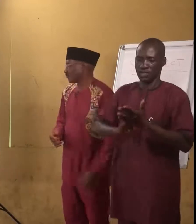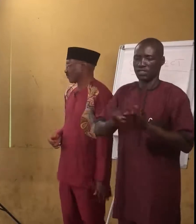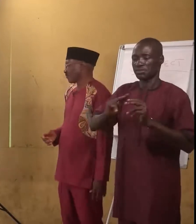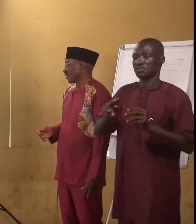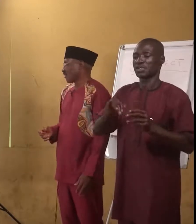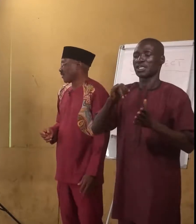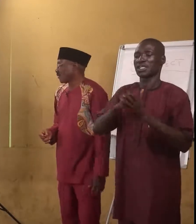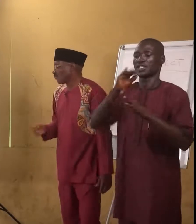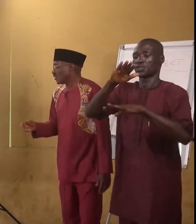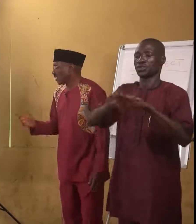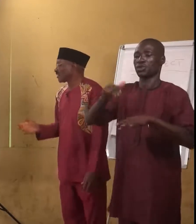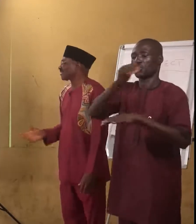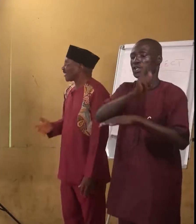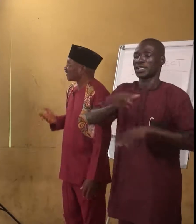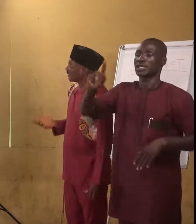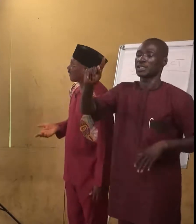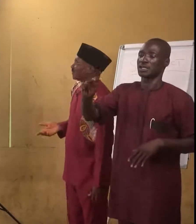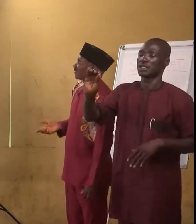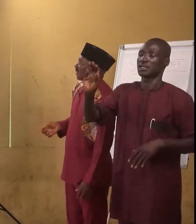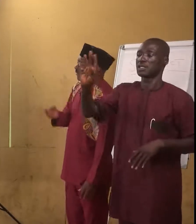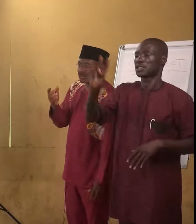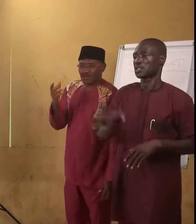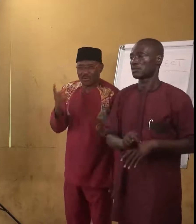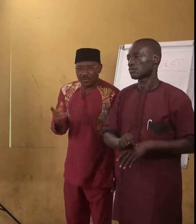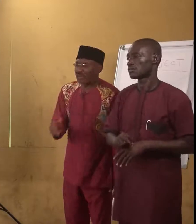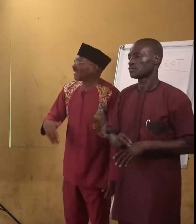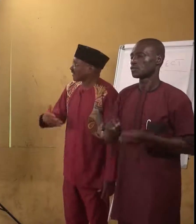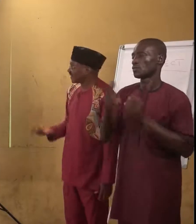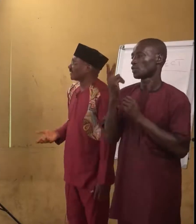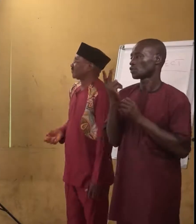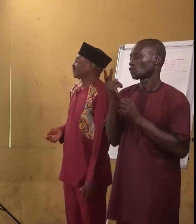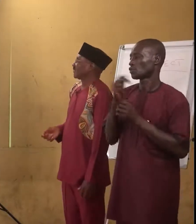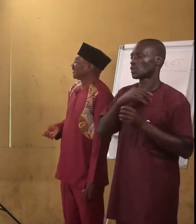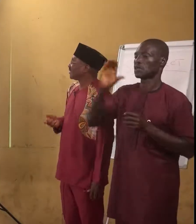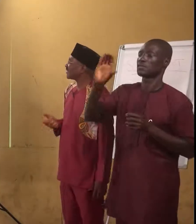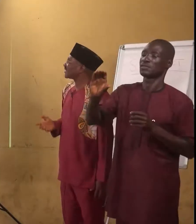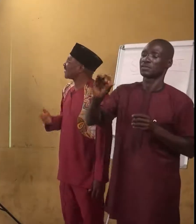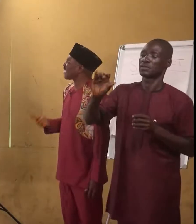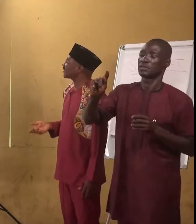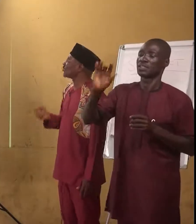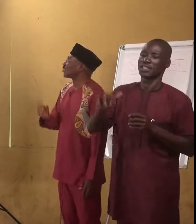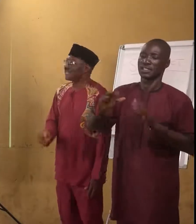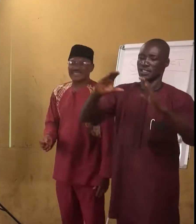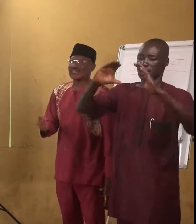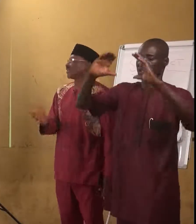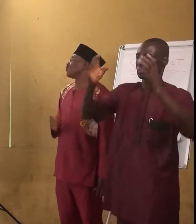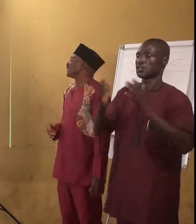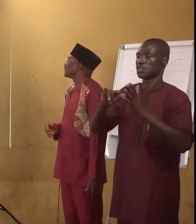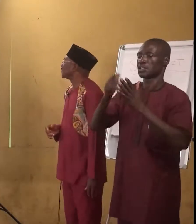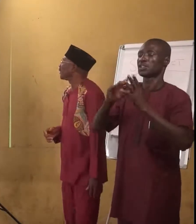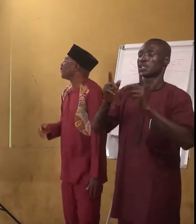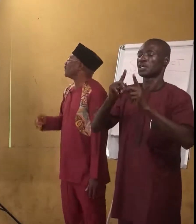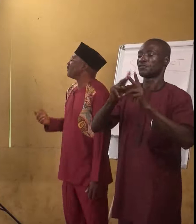town. Could be regarded as a town. 2, city. This is a large nucleated